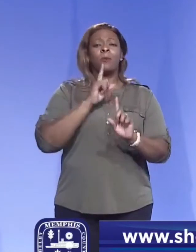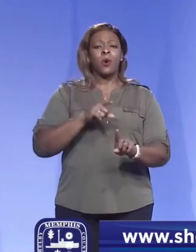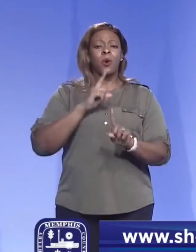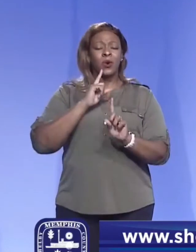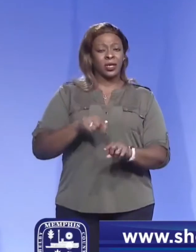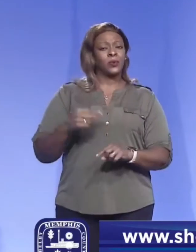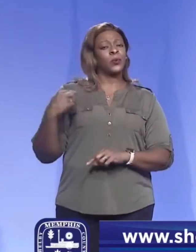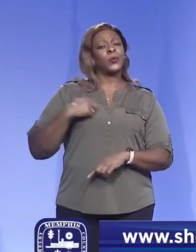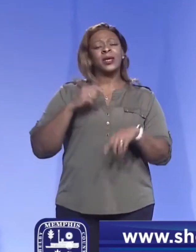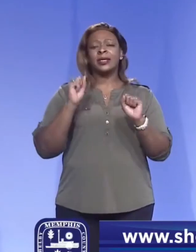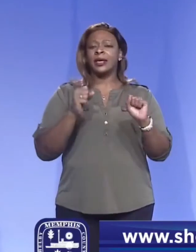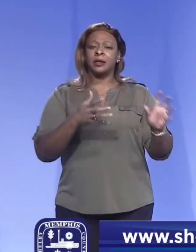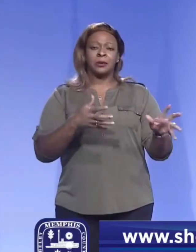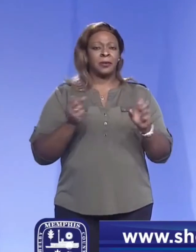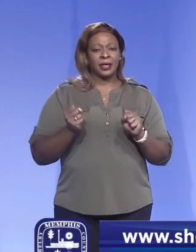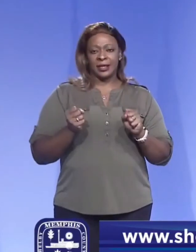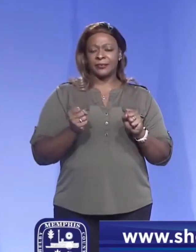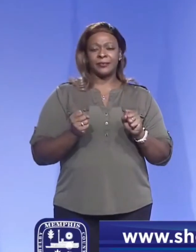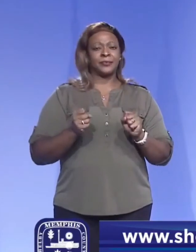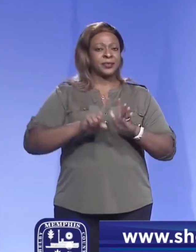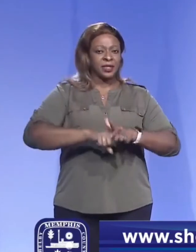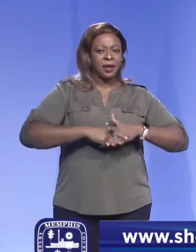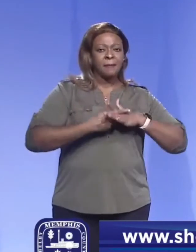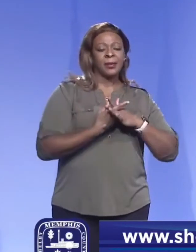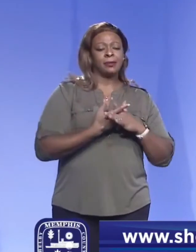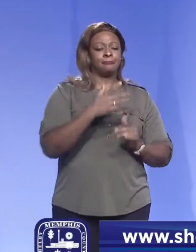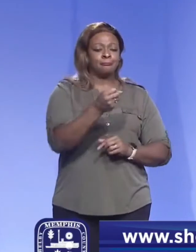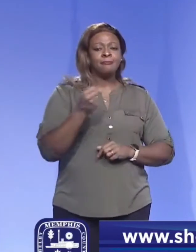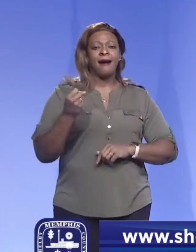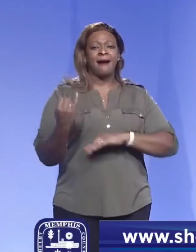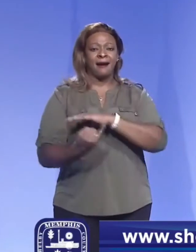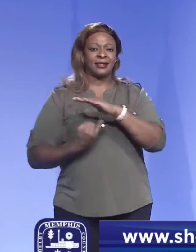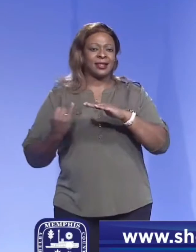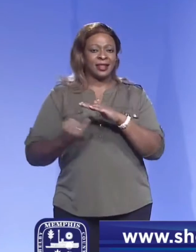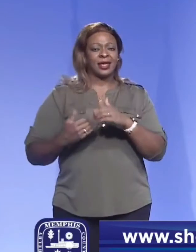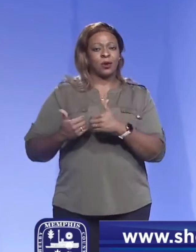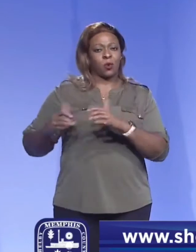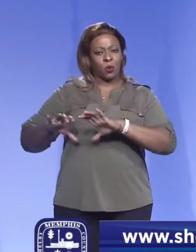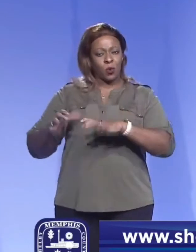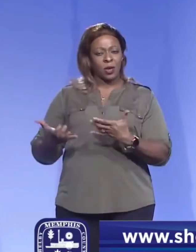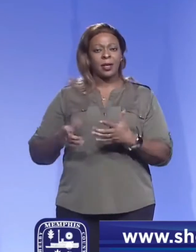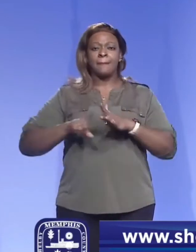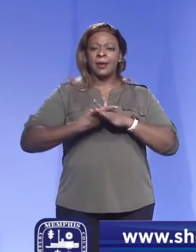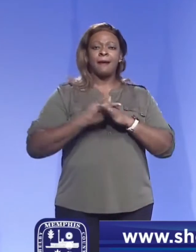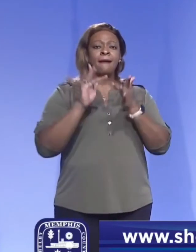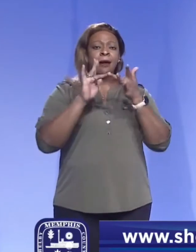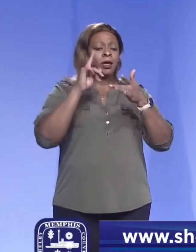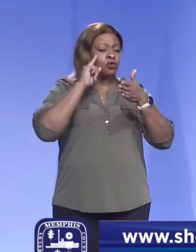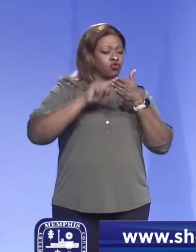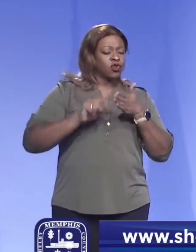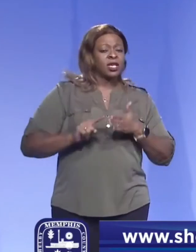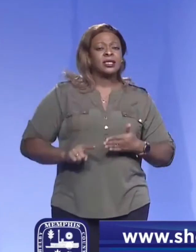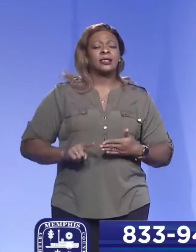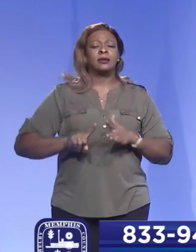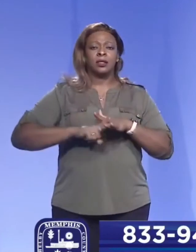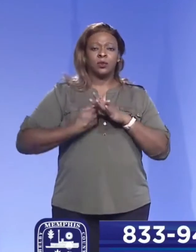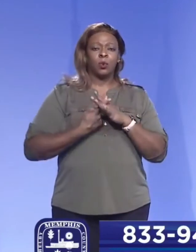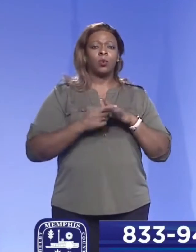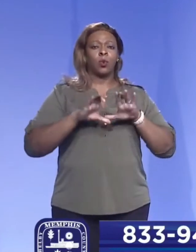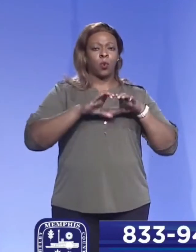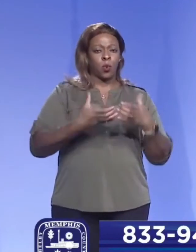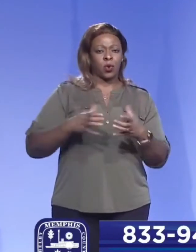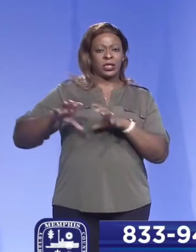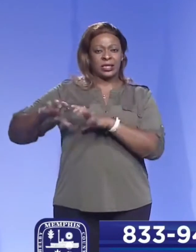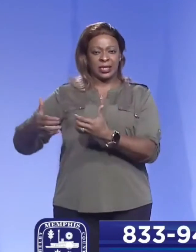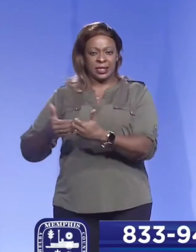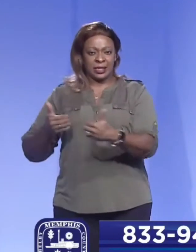so that we can quickly implement isolation measures, begin the contact tracing, and then implement quarantine